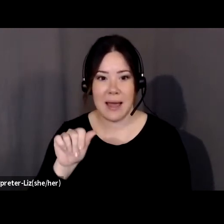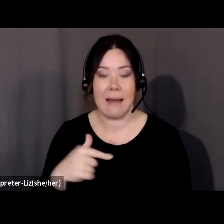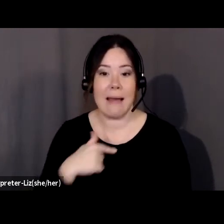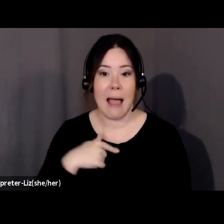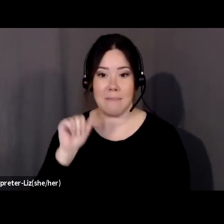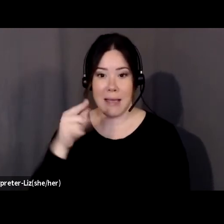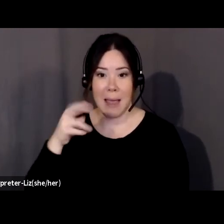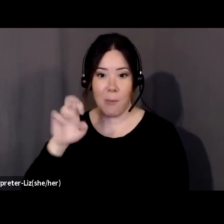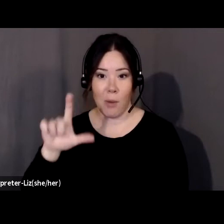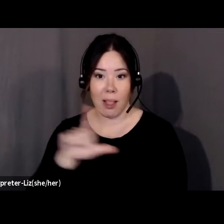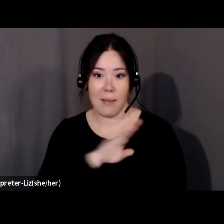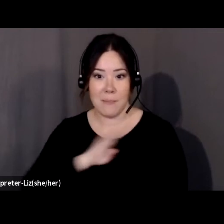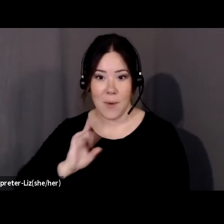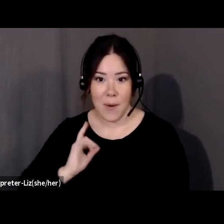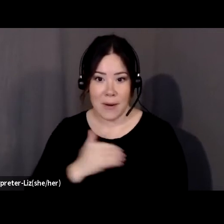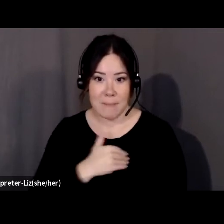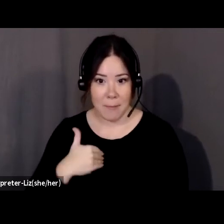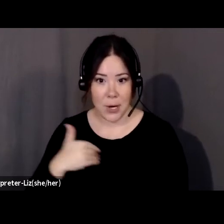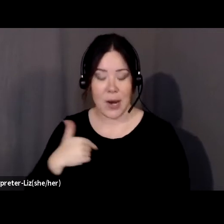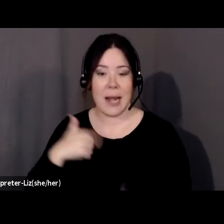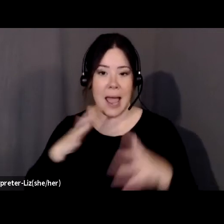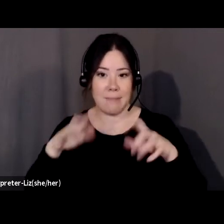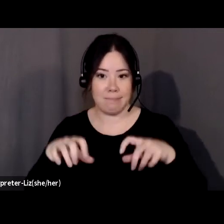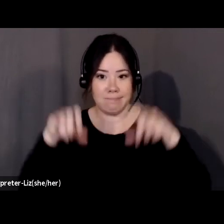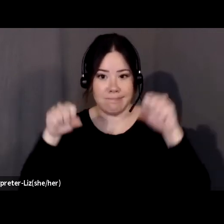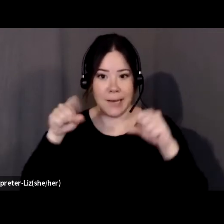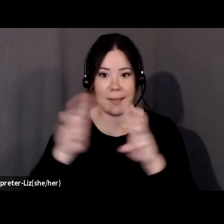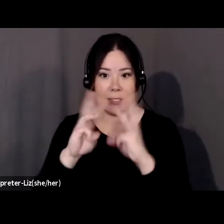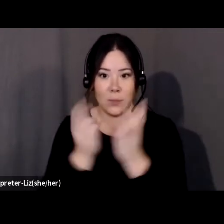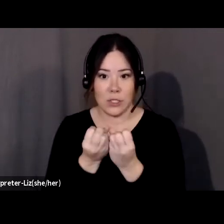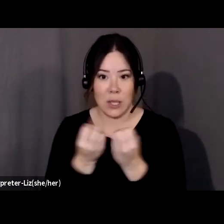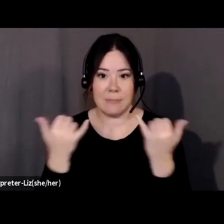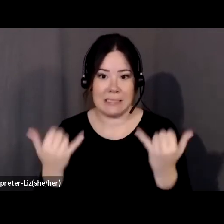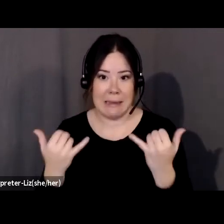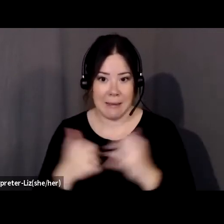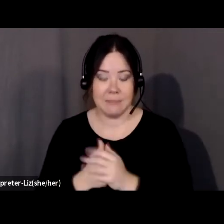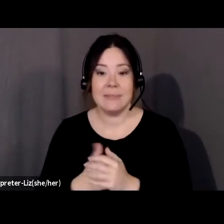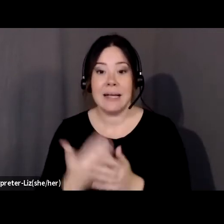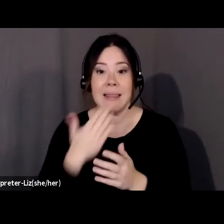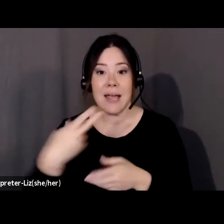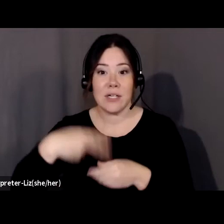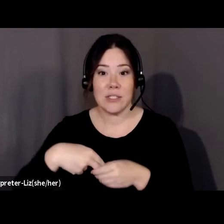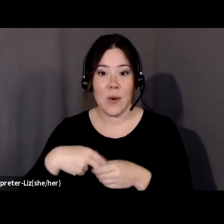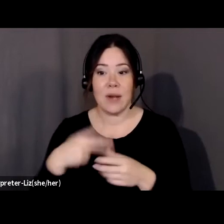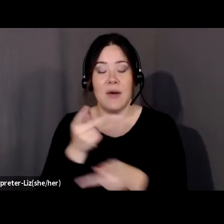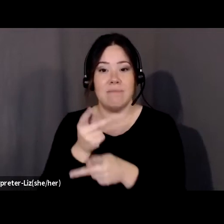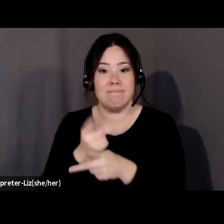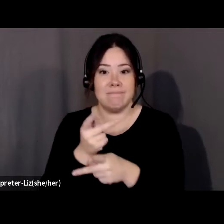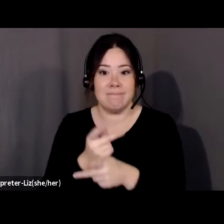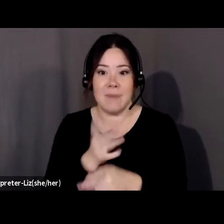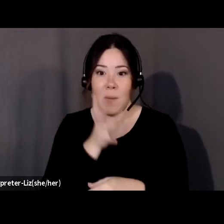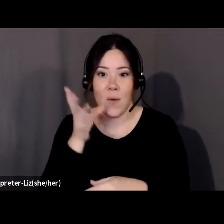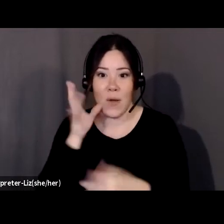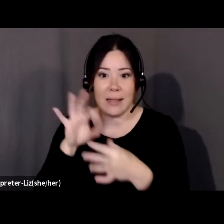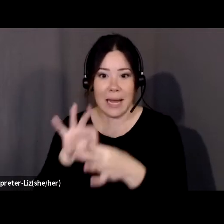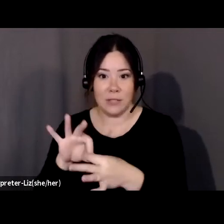workshop today. Thank you for joining us for Fostering Rural Connections. Before we get started, I do want to